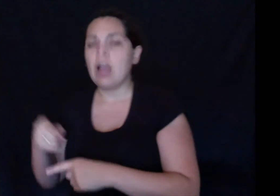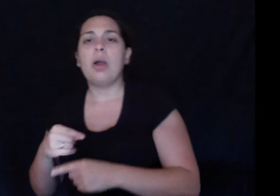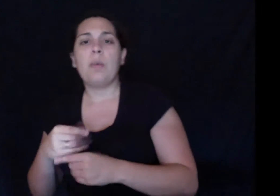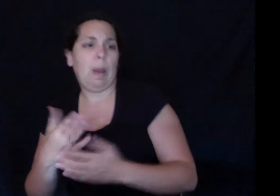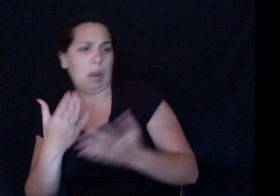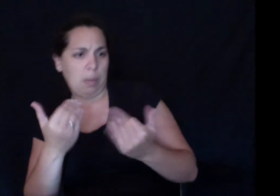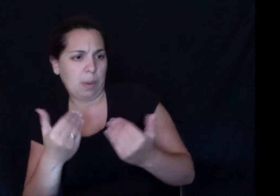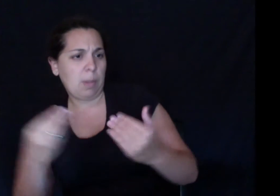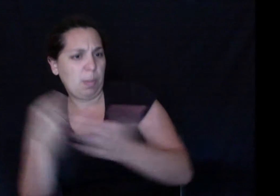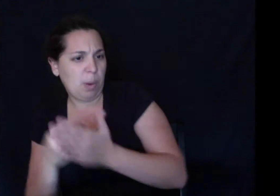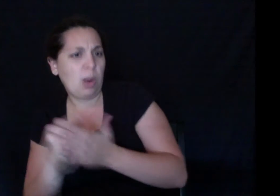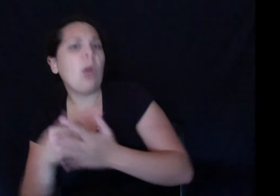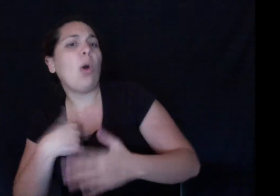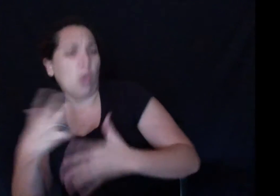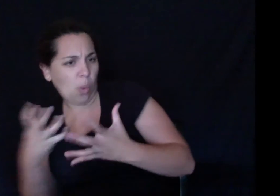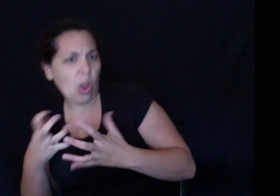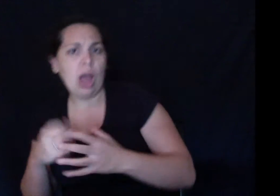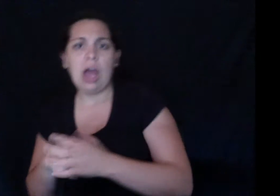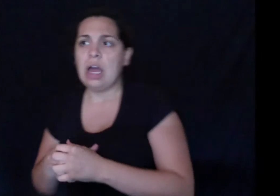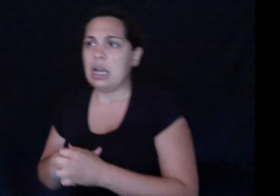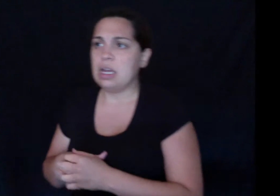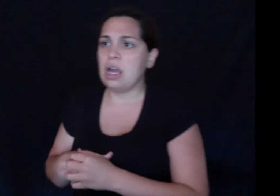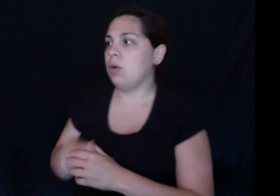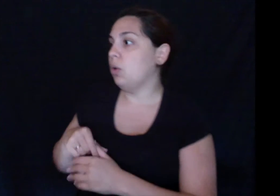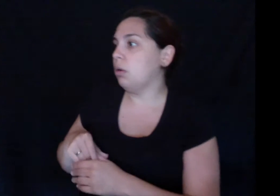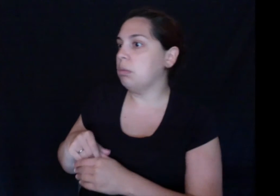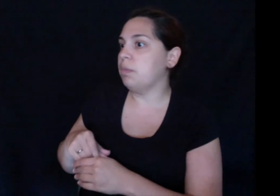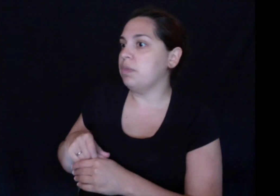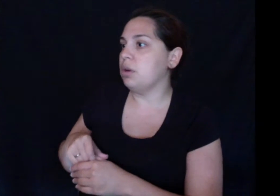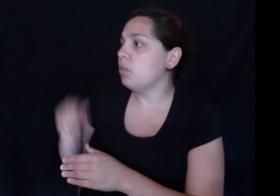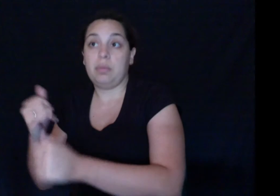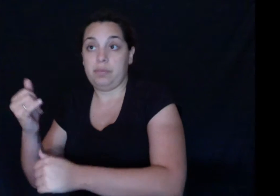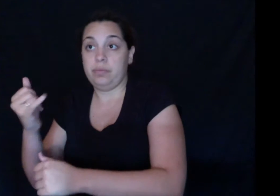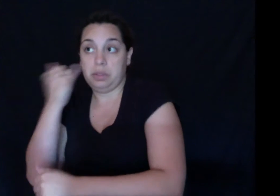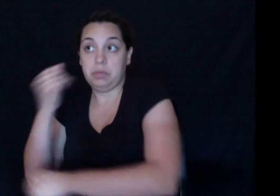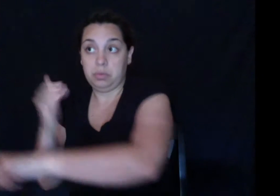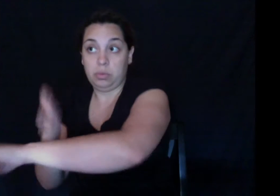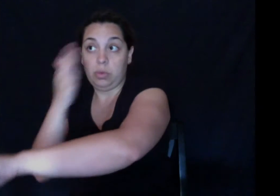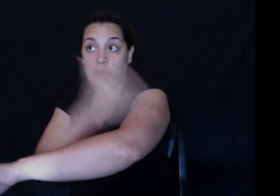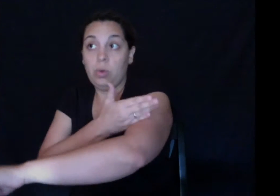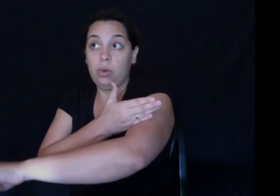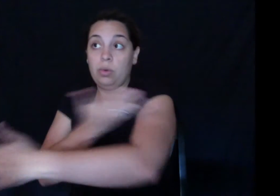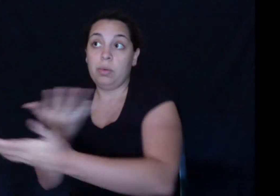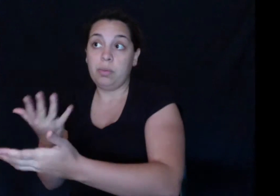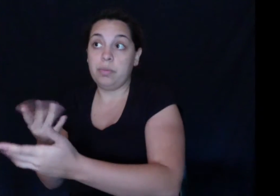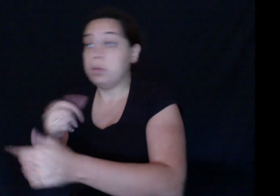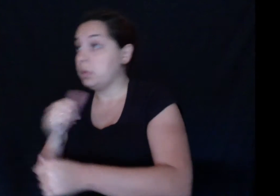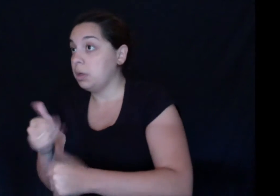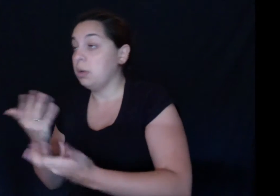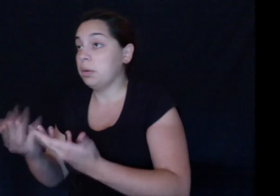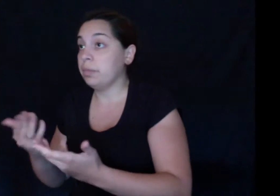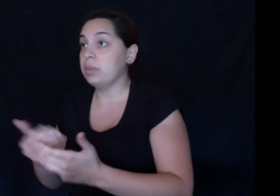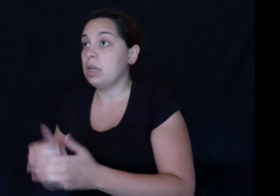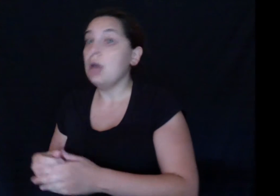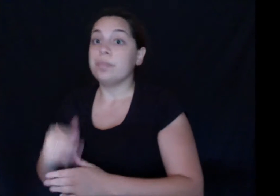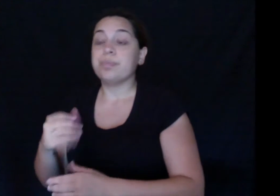be anything great. I don't want a whole lot out of life. I just wanted to help somebody somehow, and this